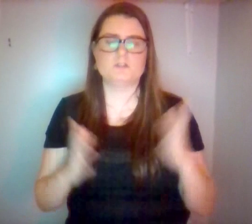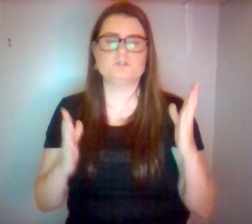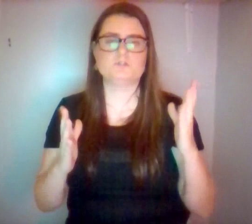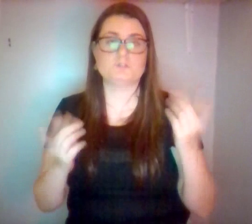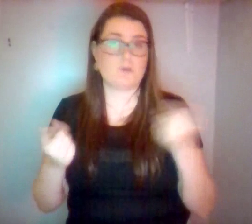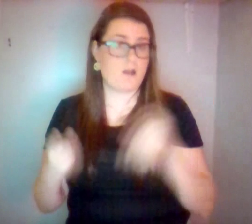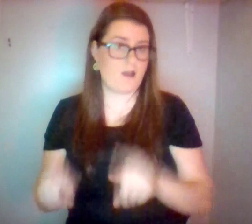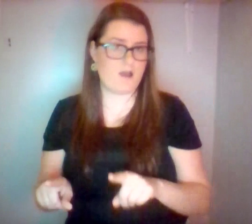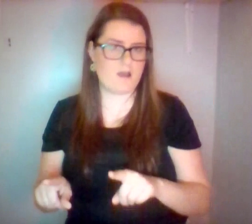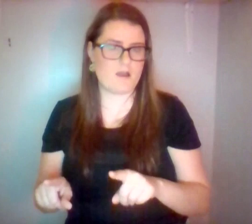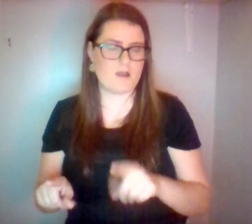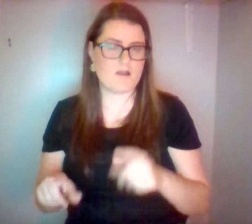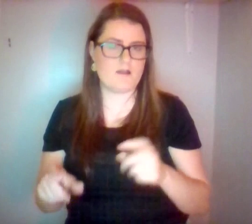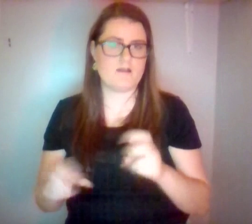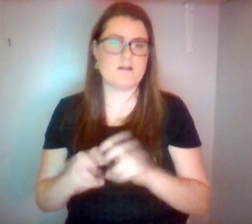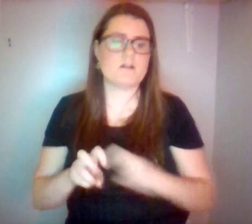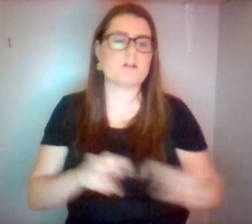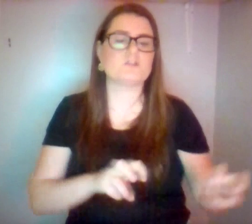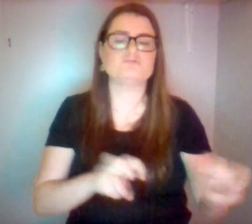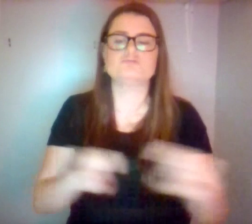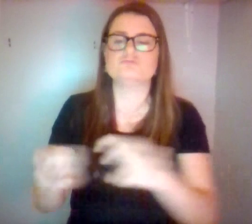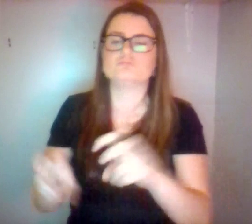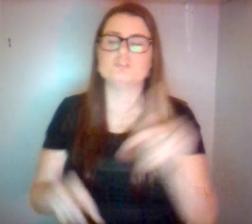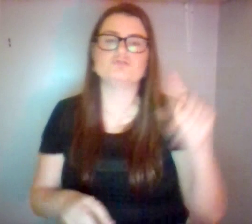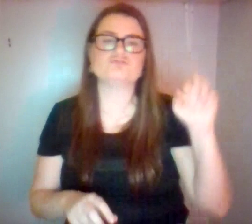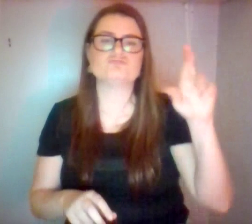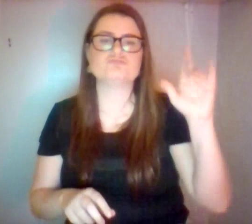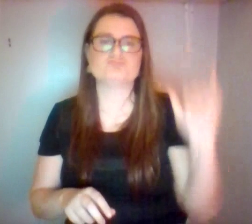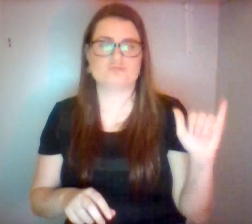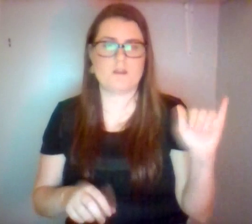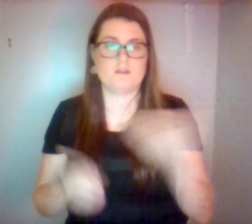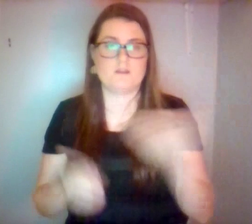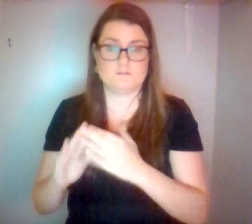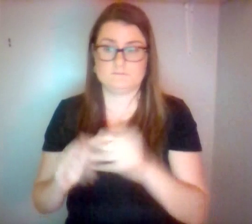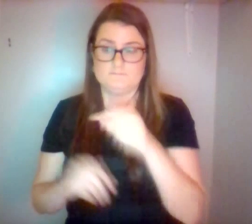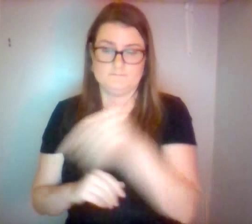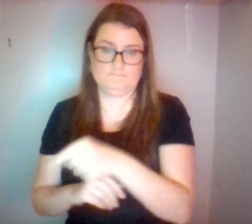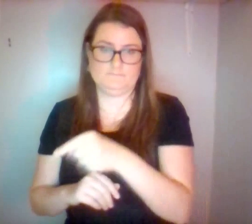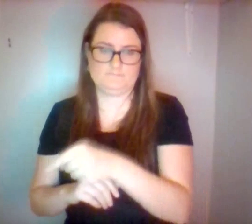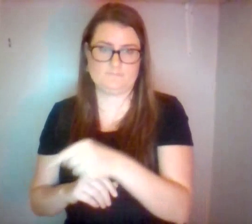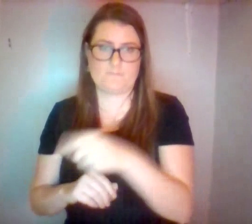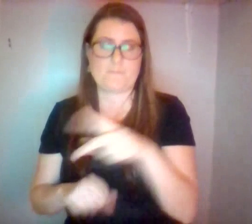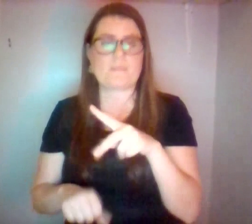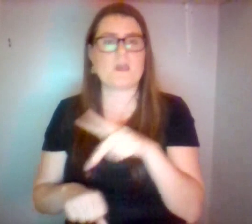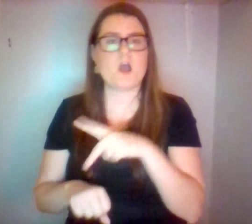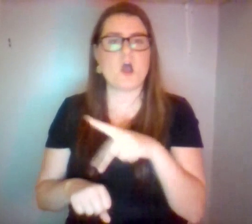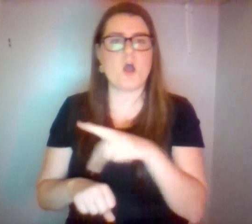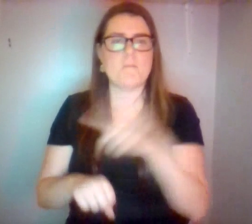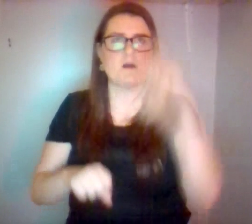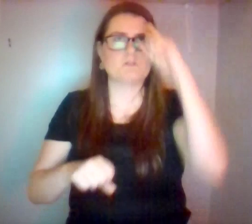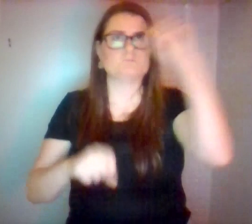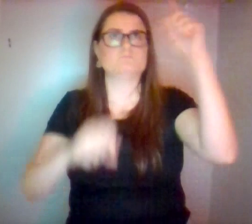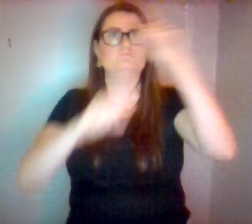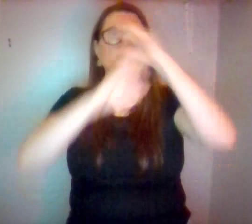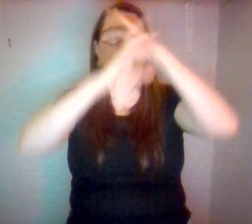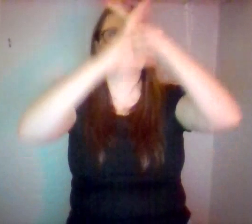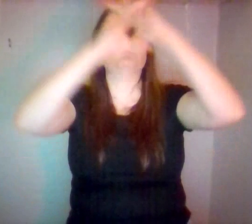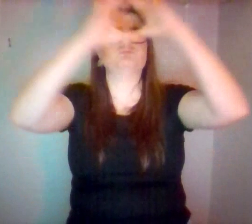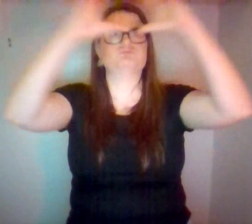over to Troas, and in Troas, Paul had a vision of a man in Macedonia, which is across the water